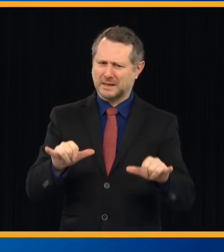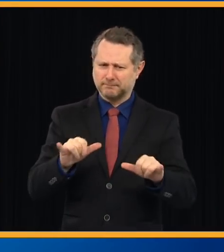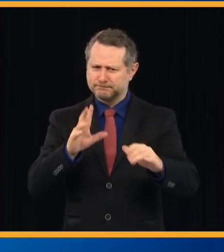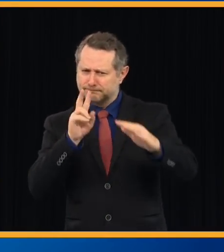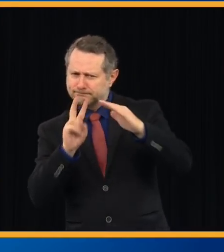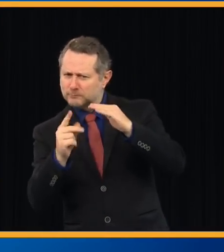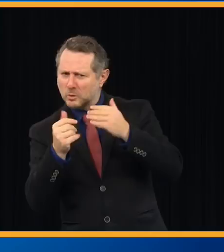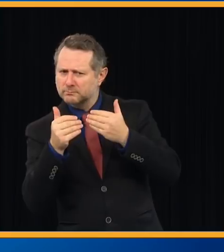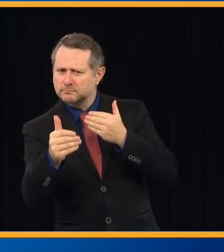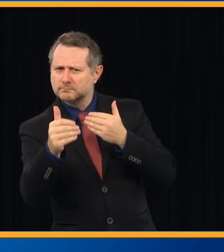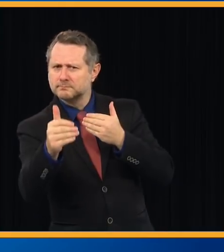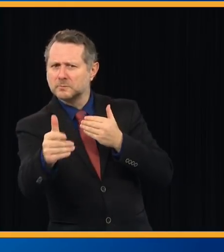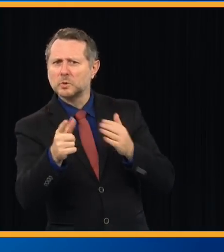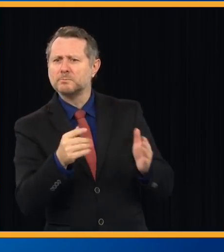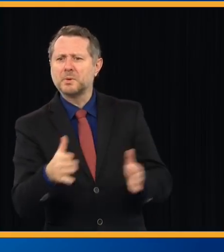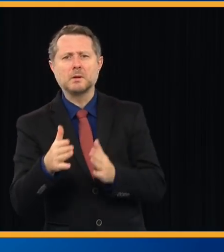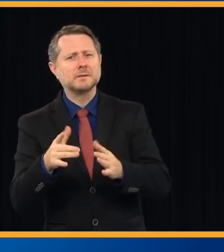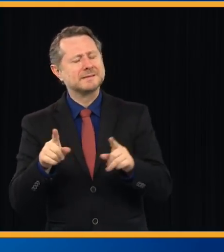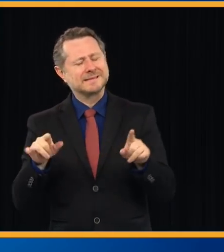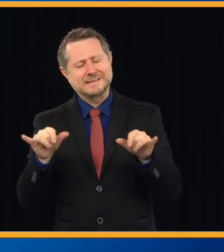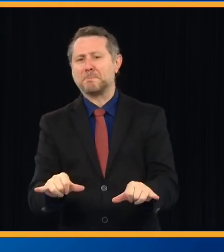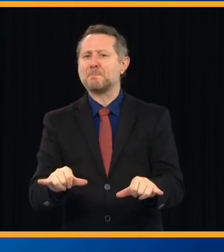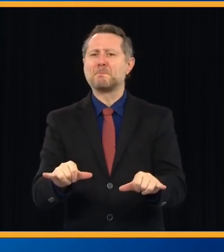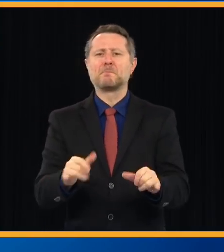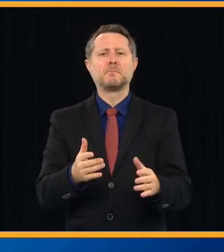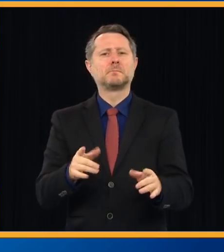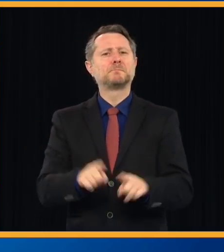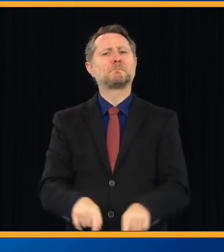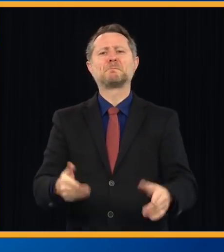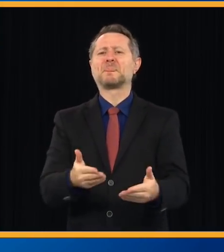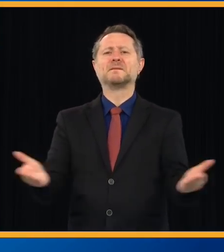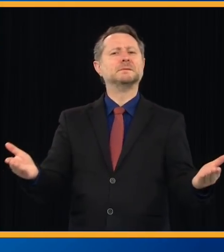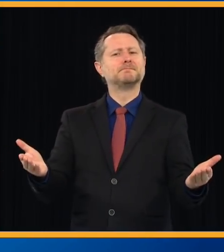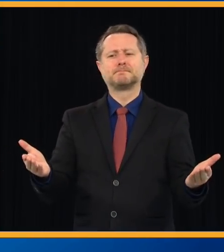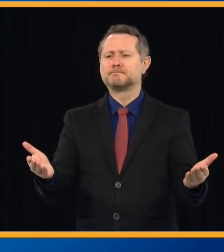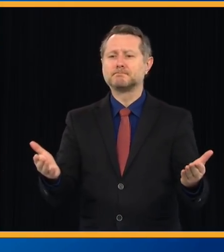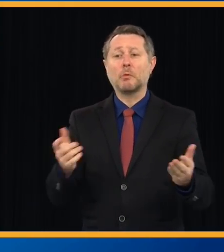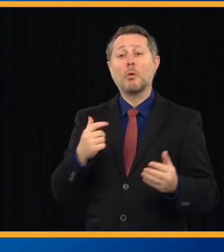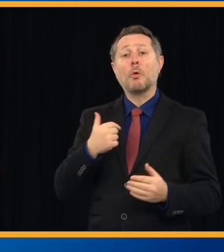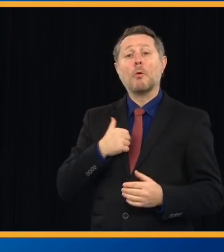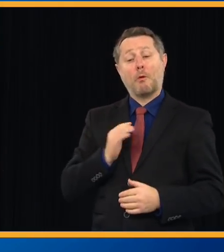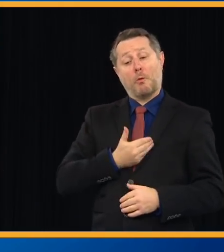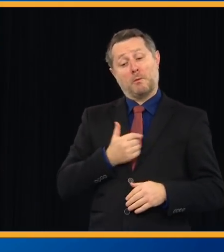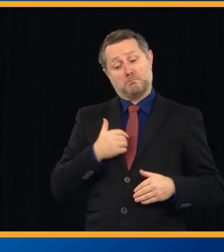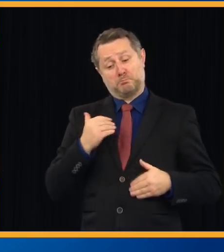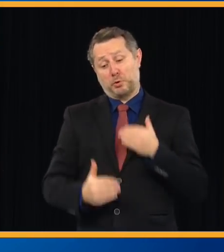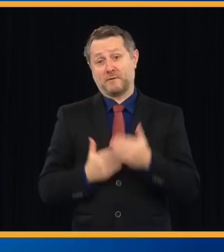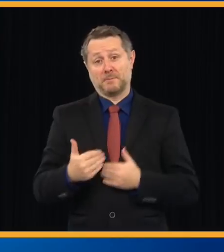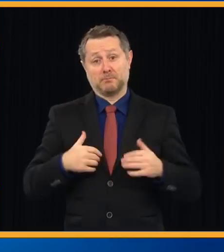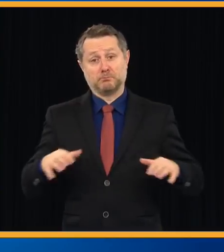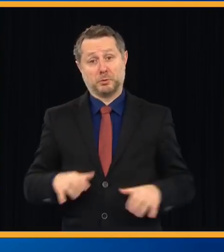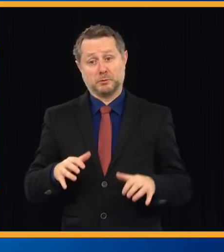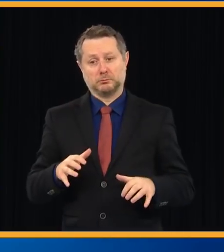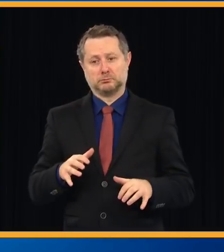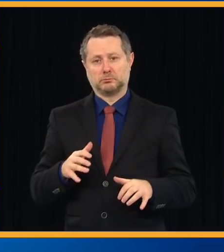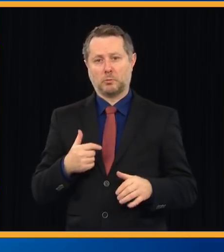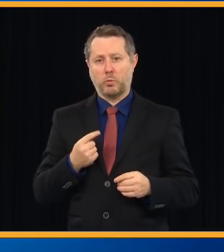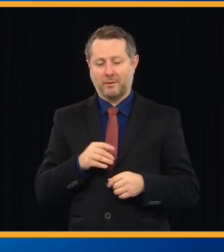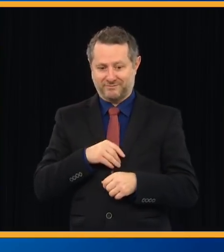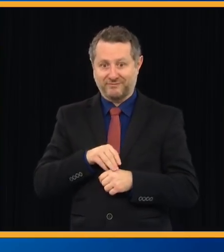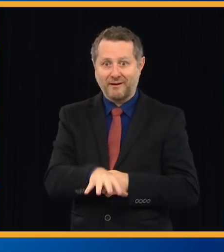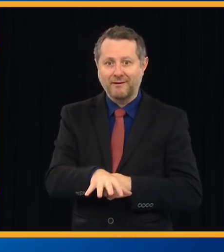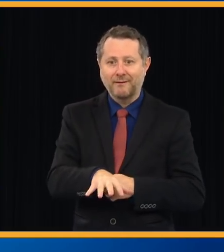Our past actions changed the past trajectory. Our present actions